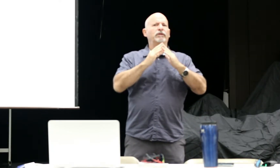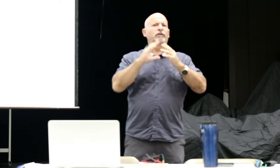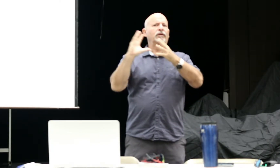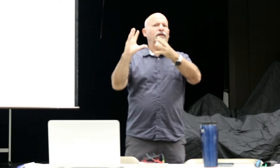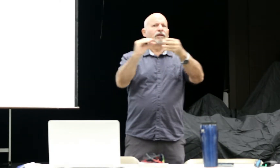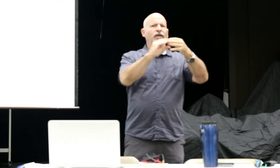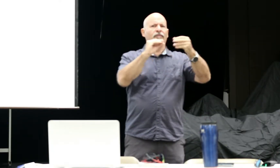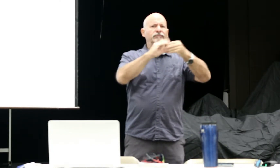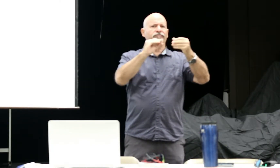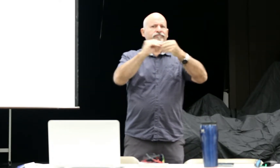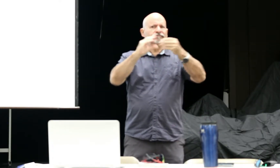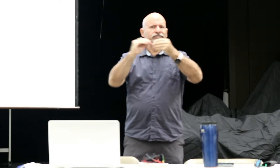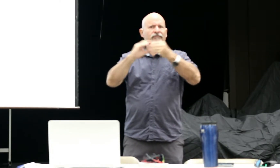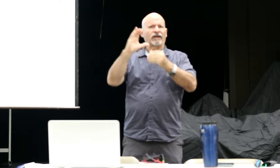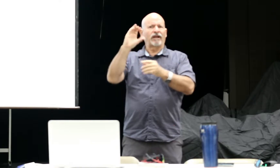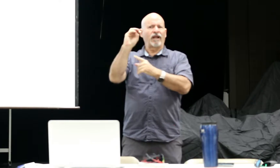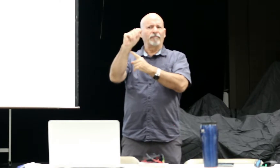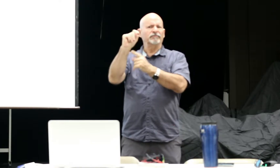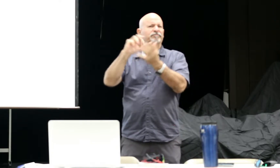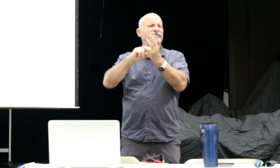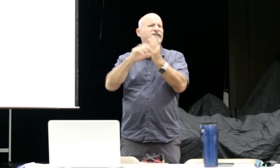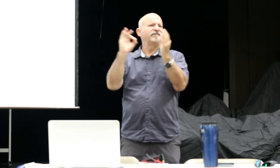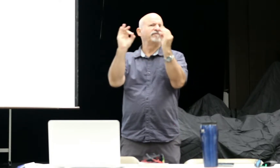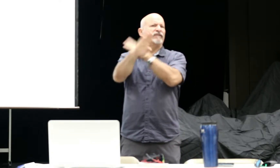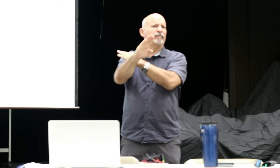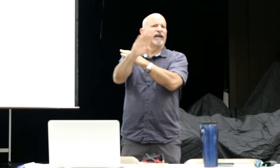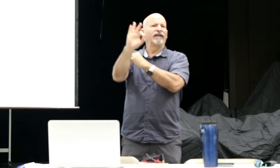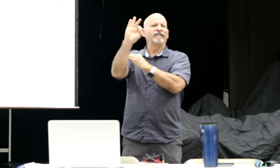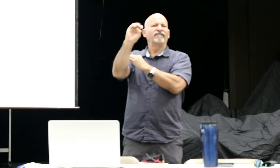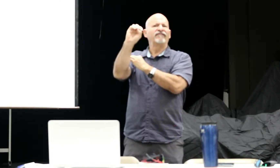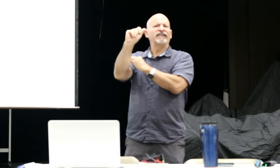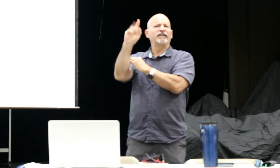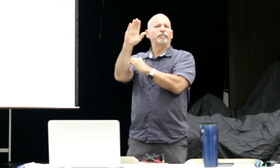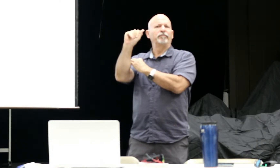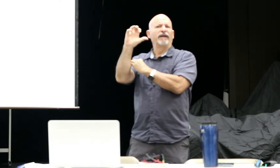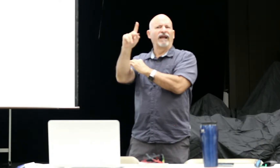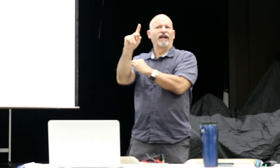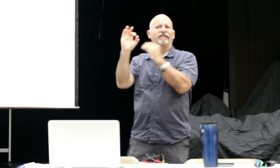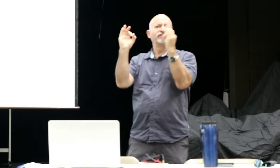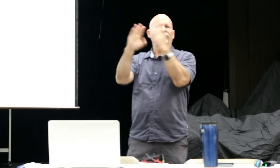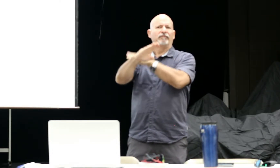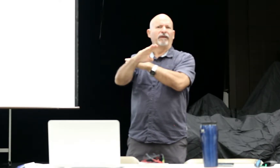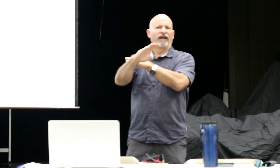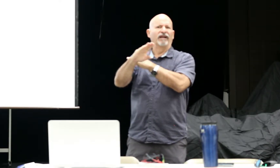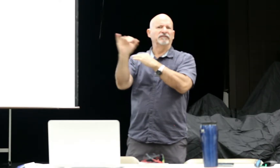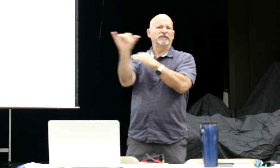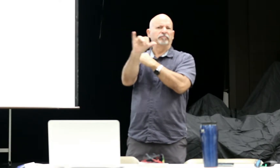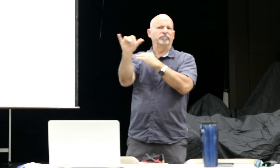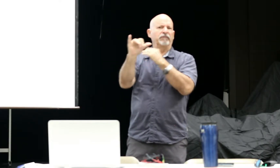Today is community comments. It is our opportunity to get feedback from the